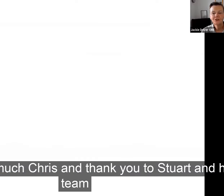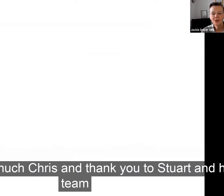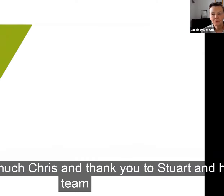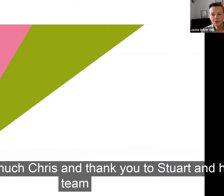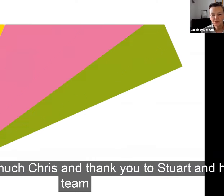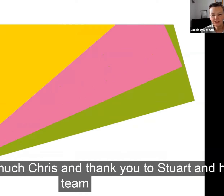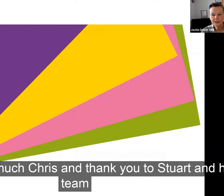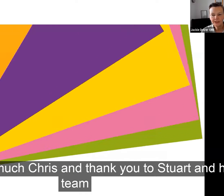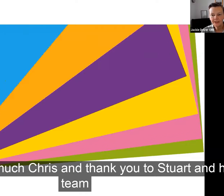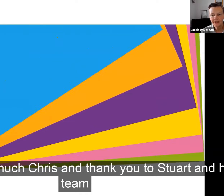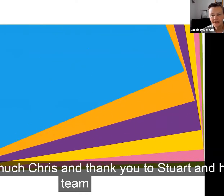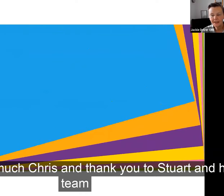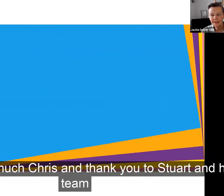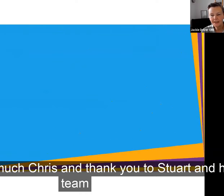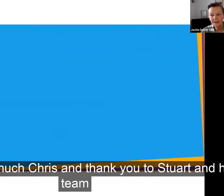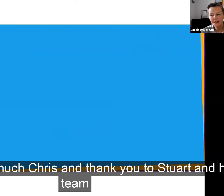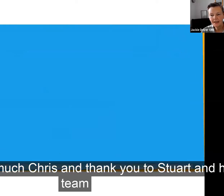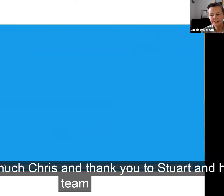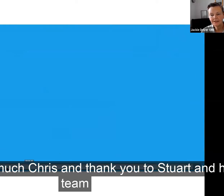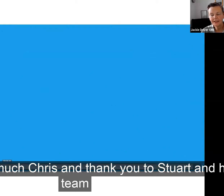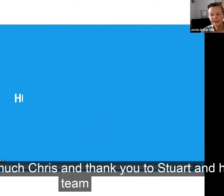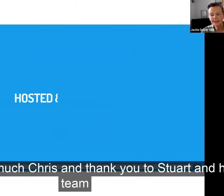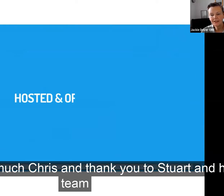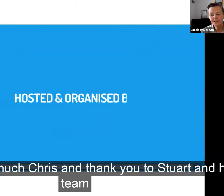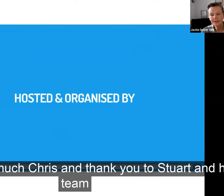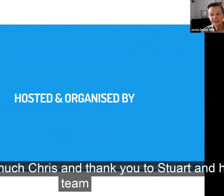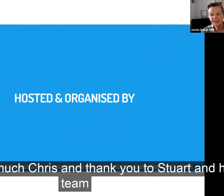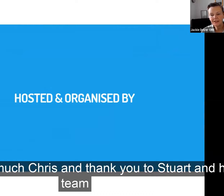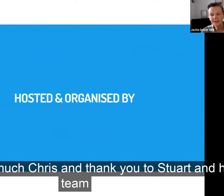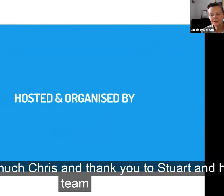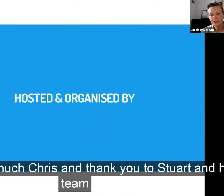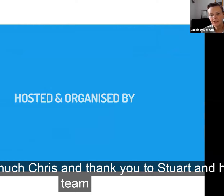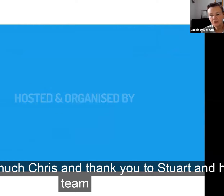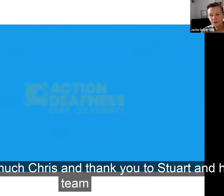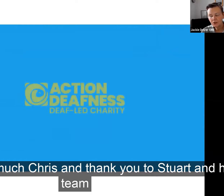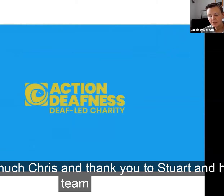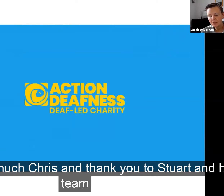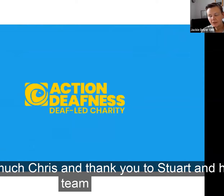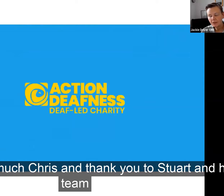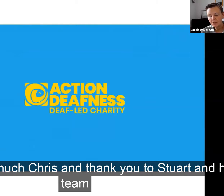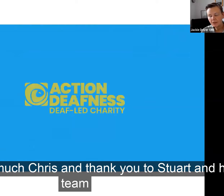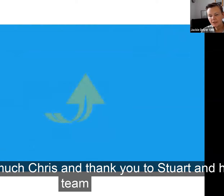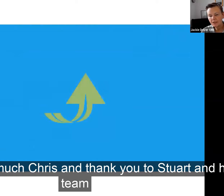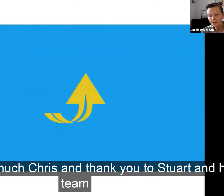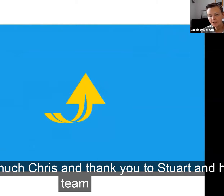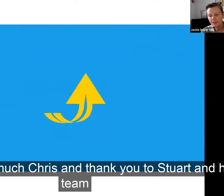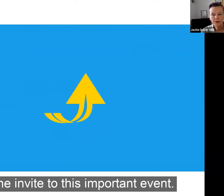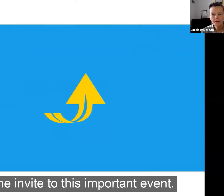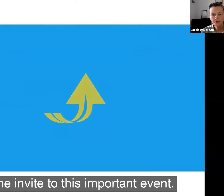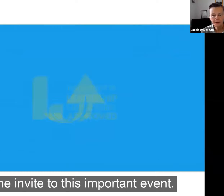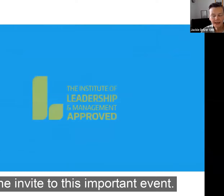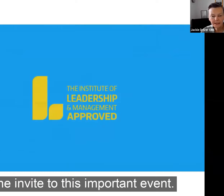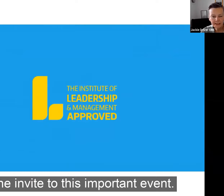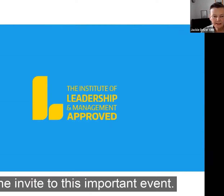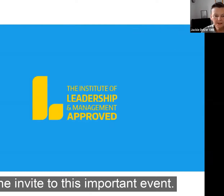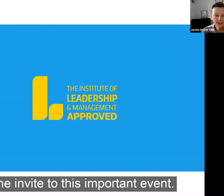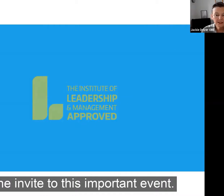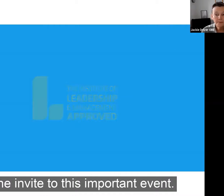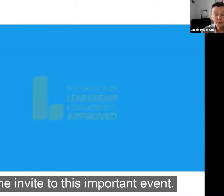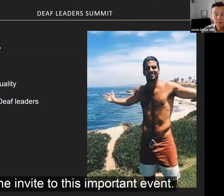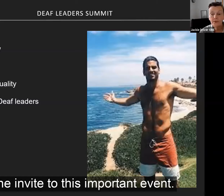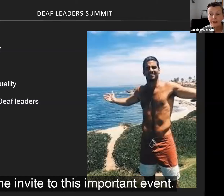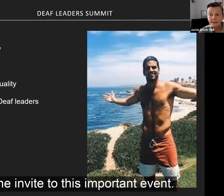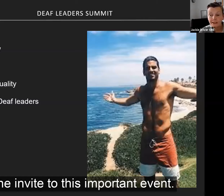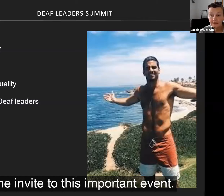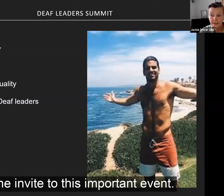Thank you so much, Chris, and thank you to Stuart and his team for the